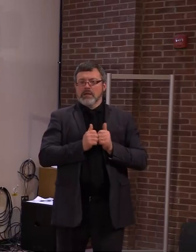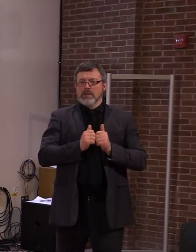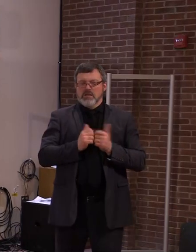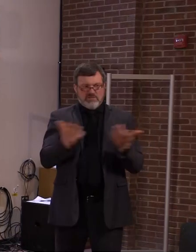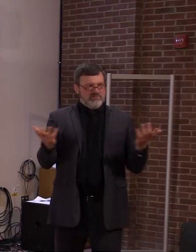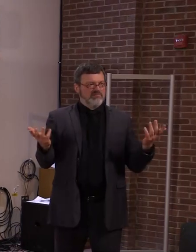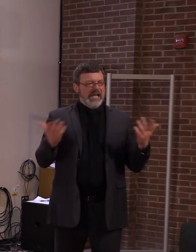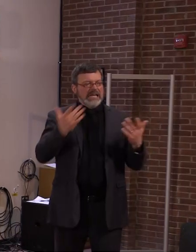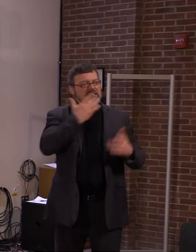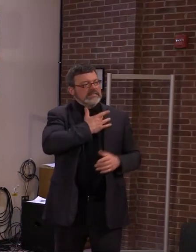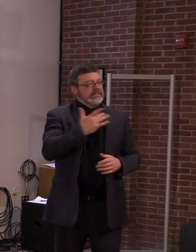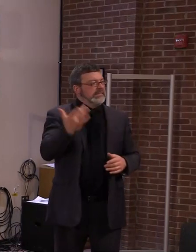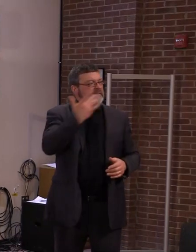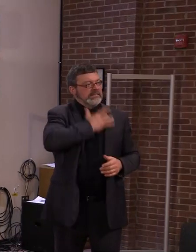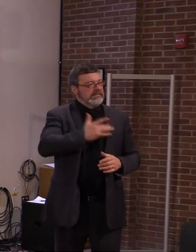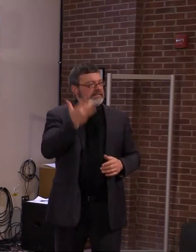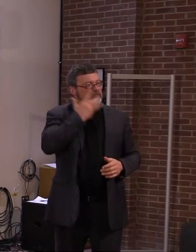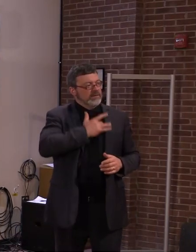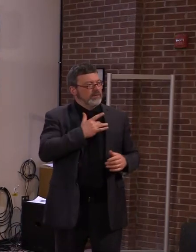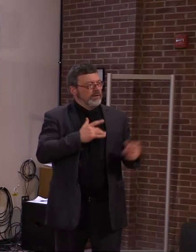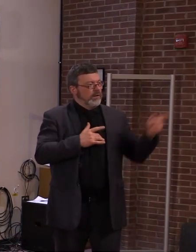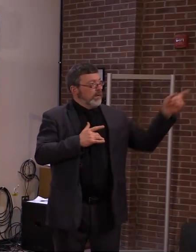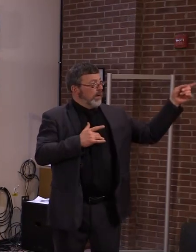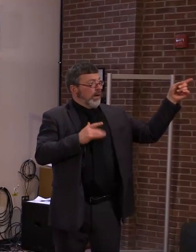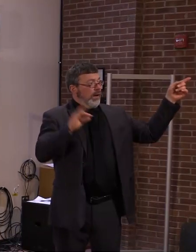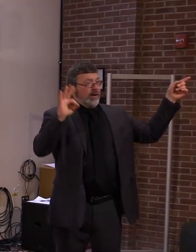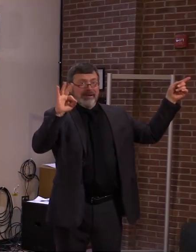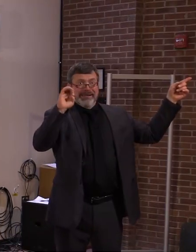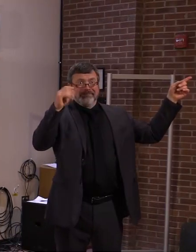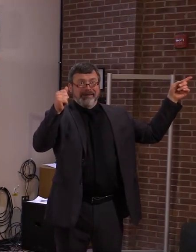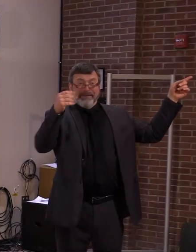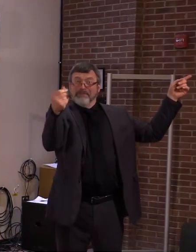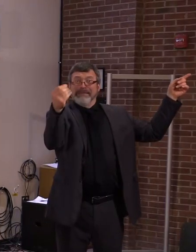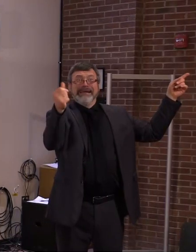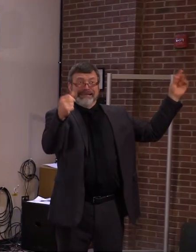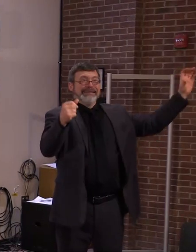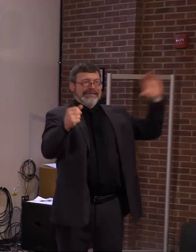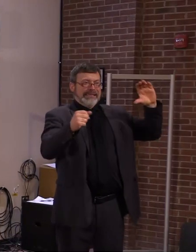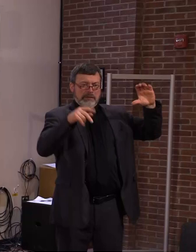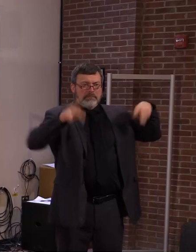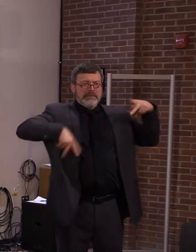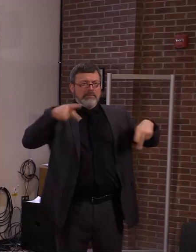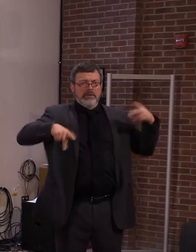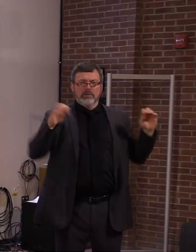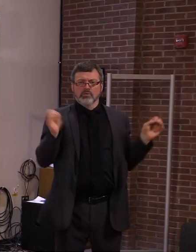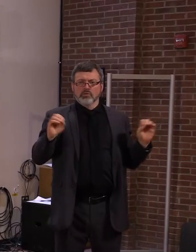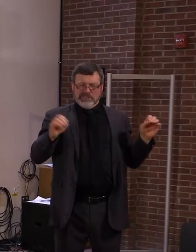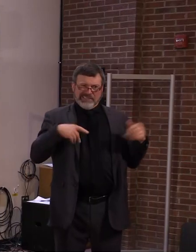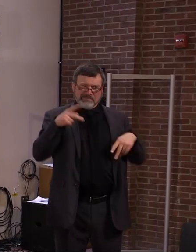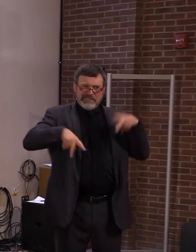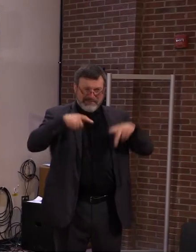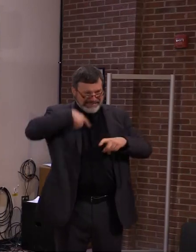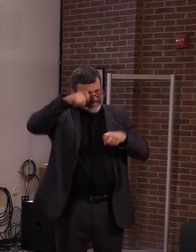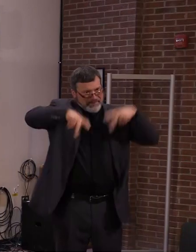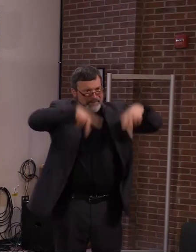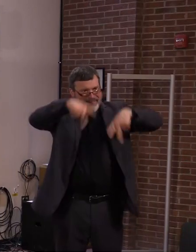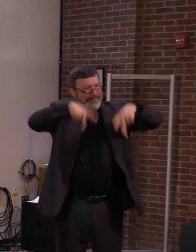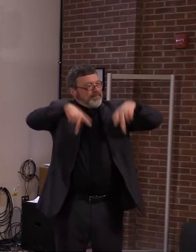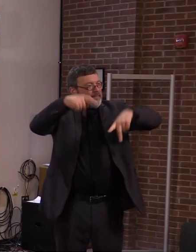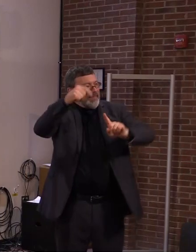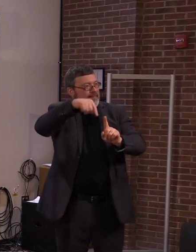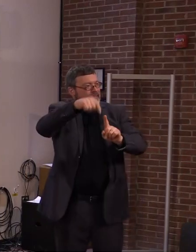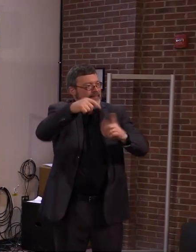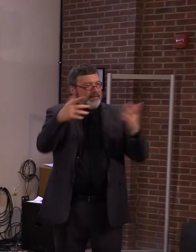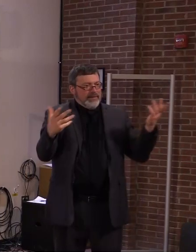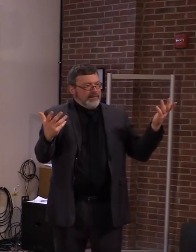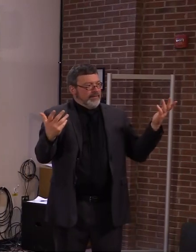of capabilities, as the governor just talked about. I doubt that FEMA has those capabilities. Actually, they're telling us they don't have those capabilities